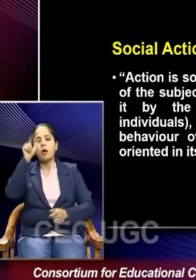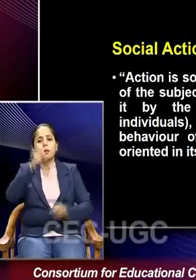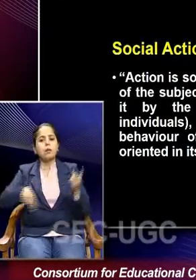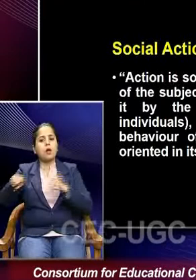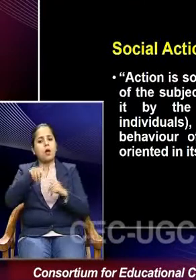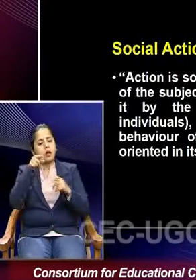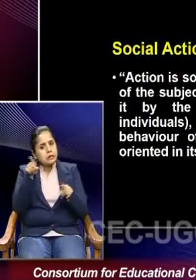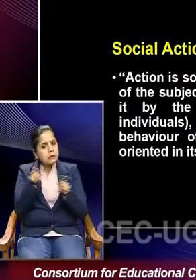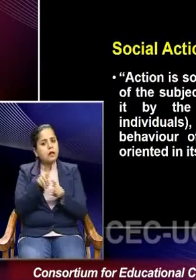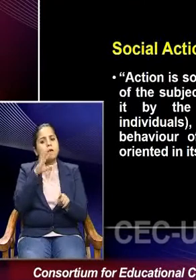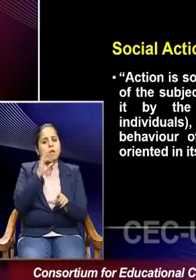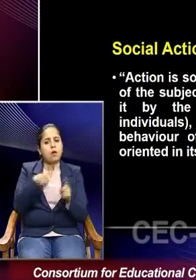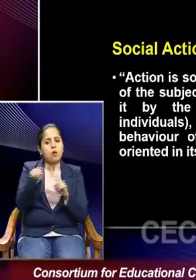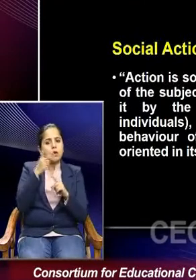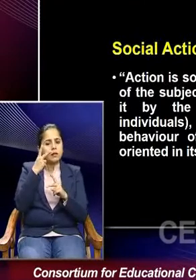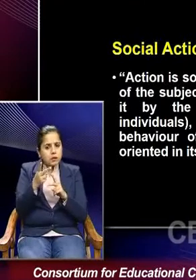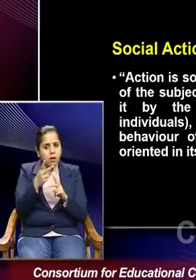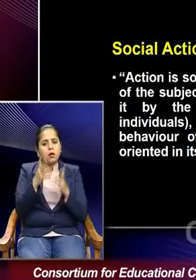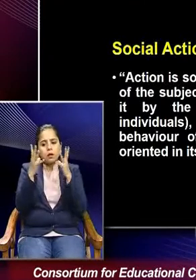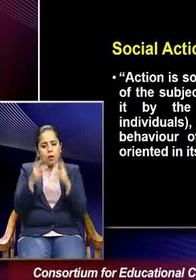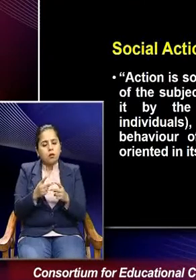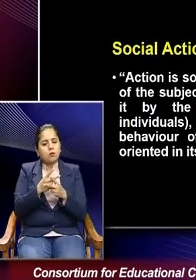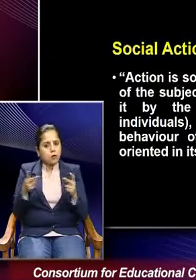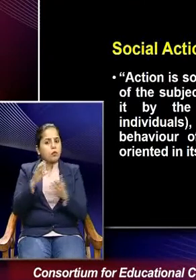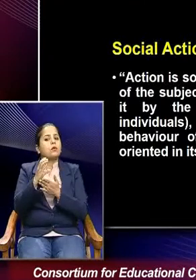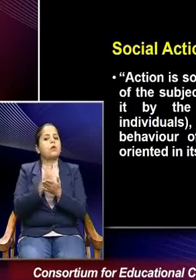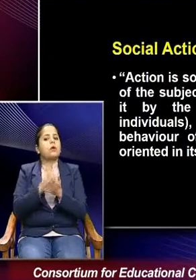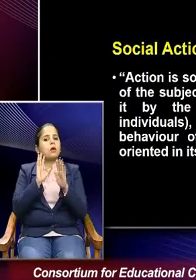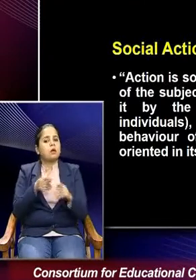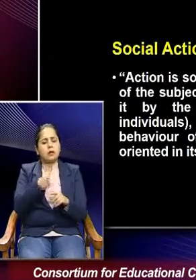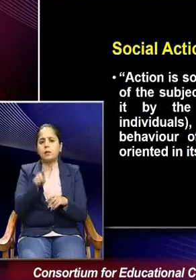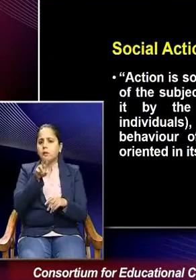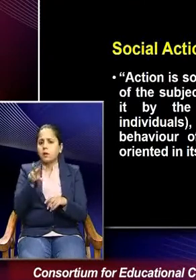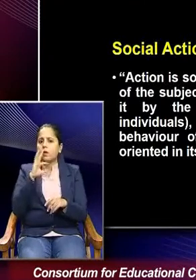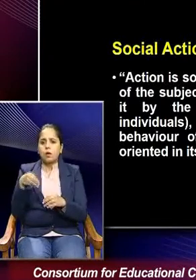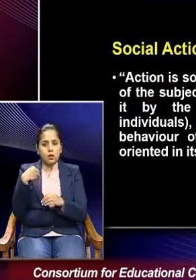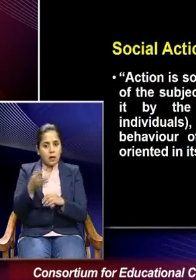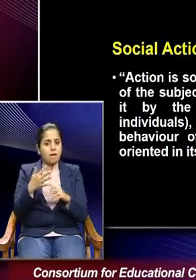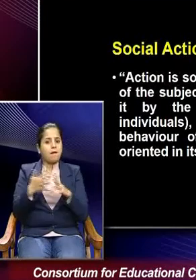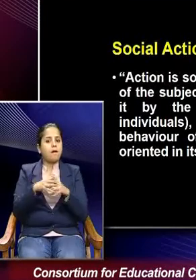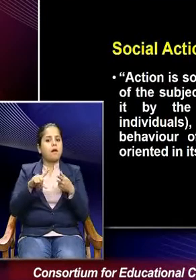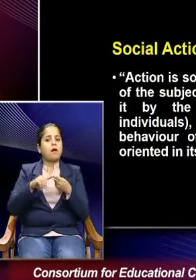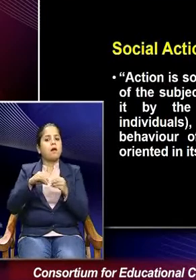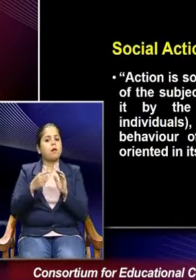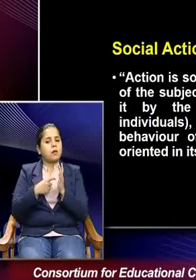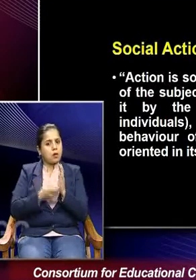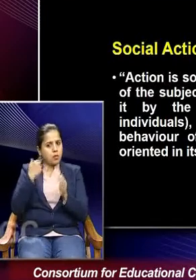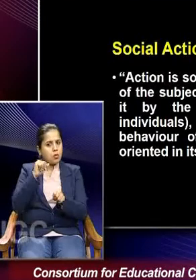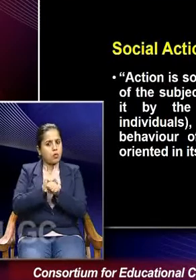is thereby oriented in its course. This is the definition given by Weber in his work published